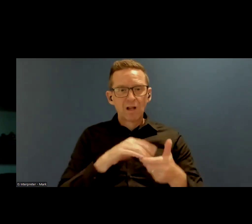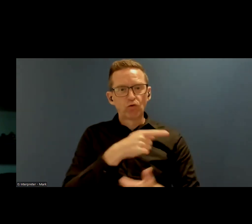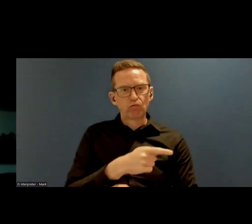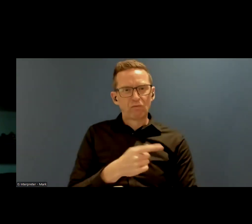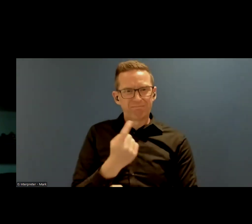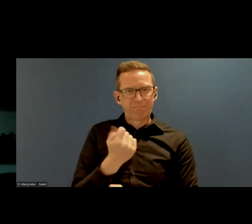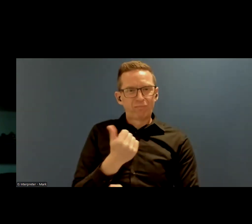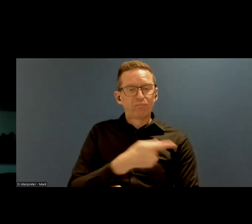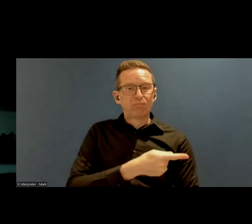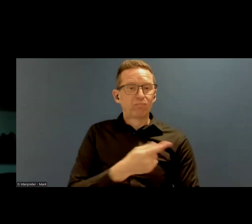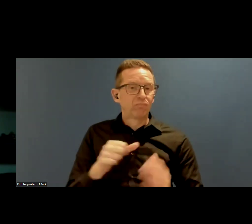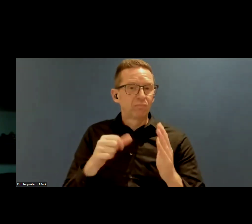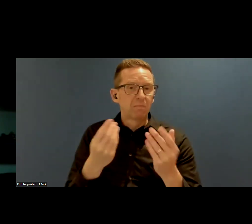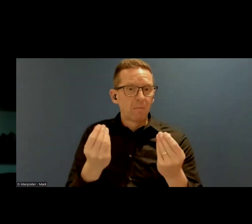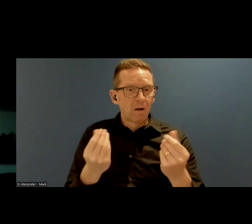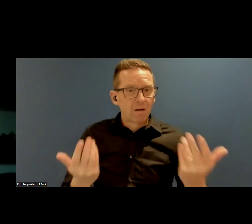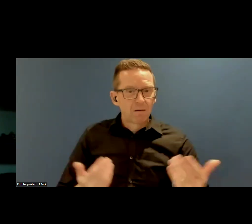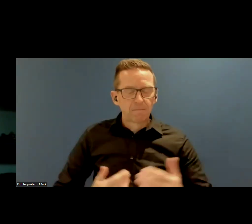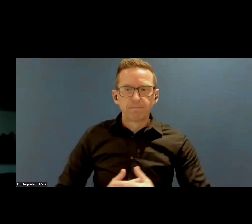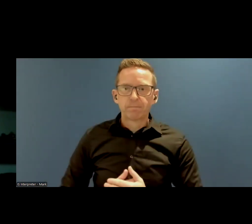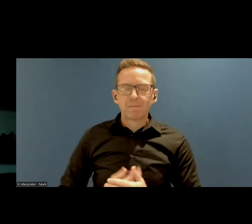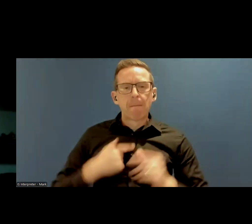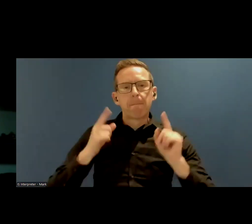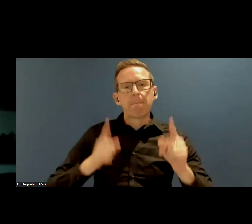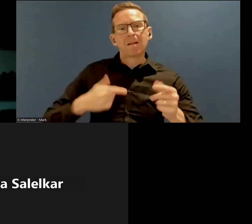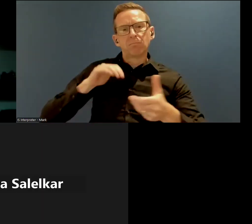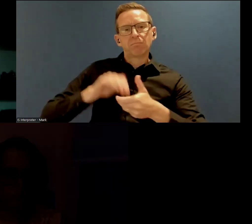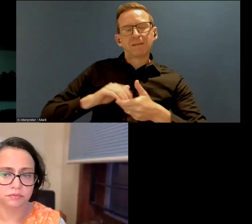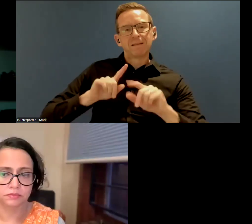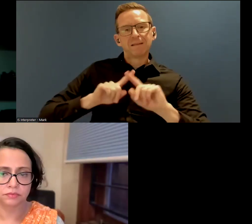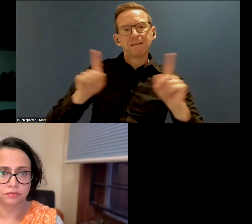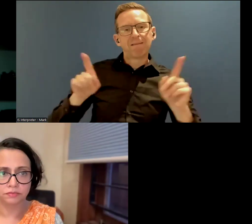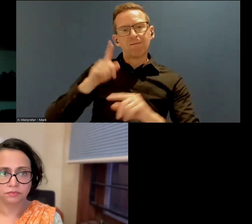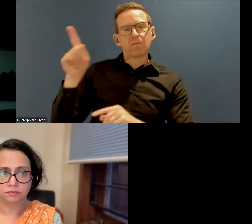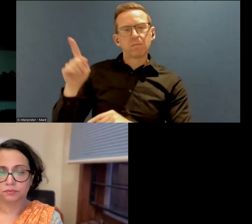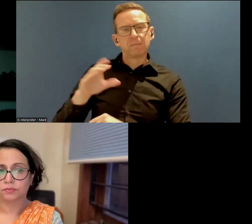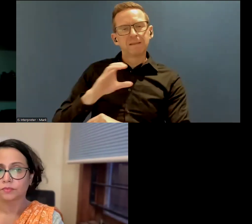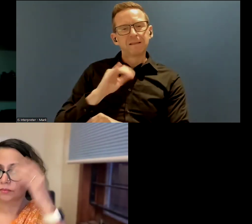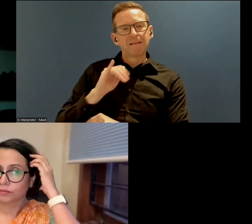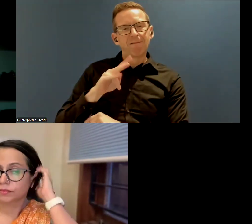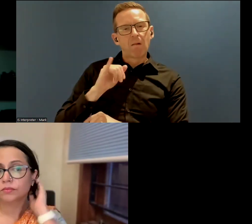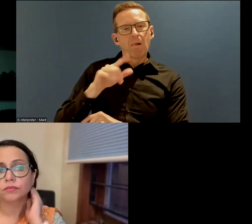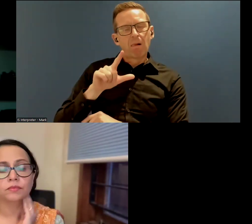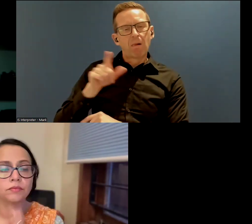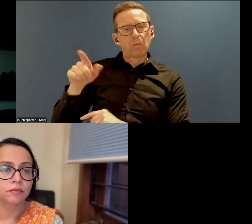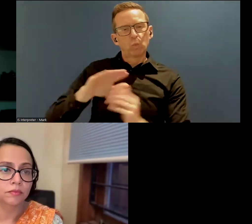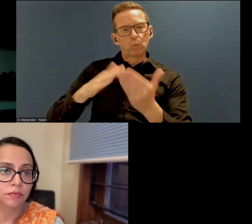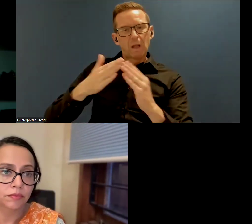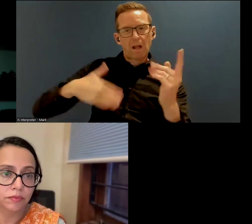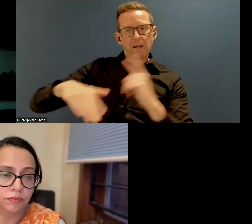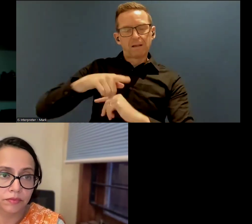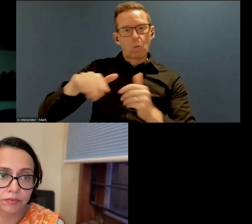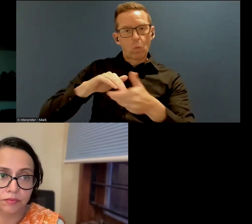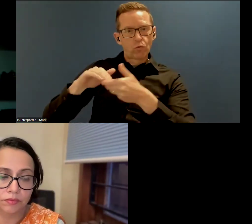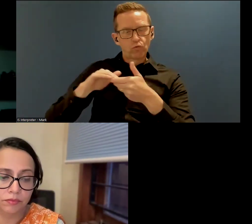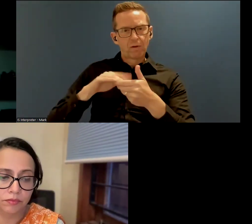also partner with other civil society organizations that defend human rights and